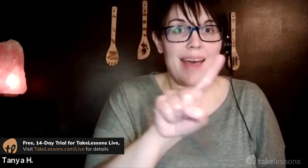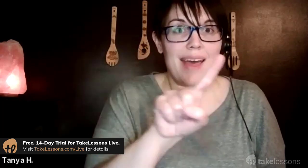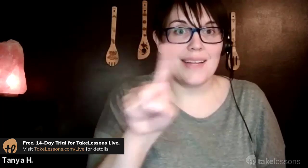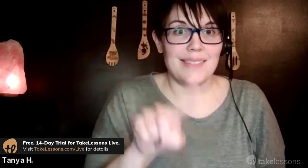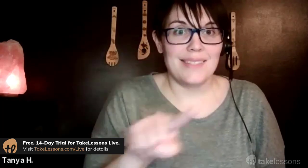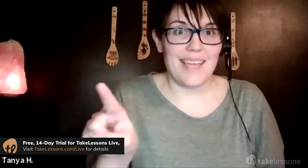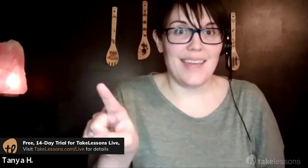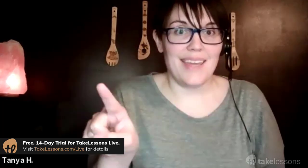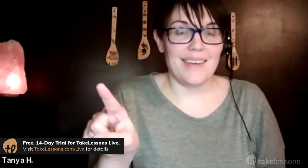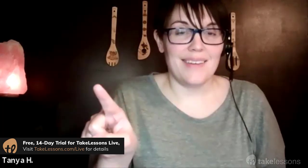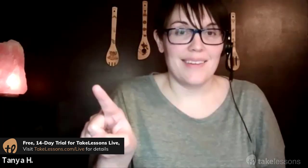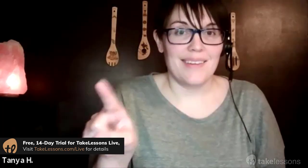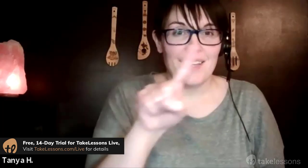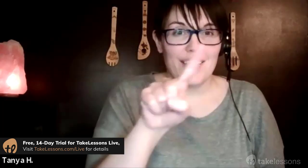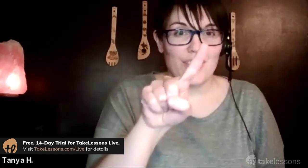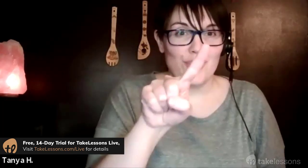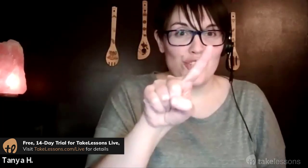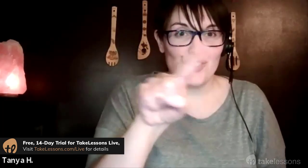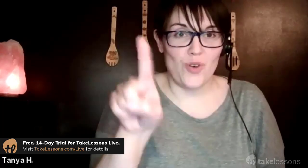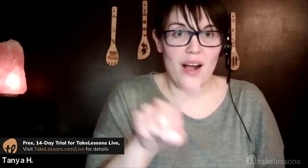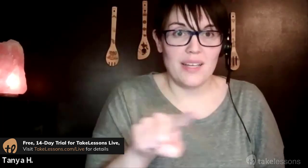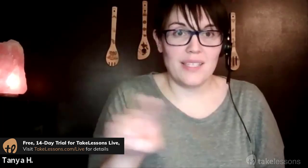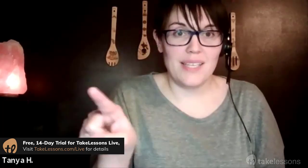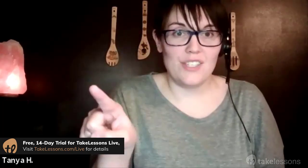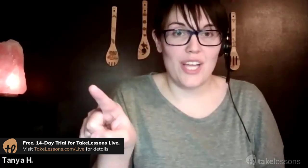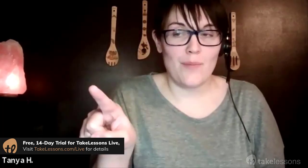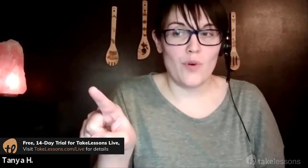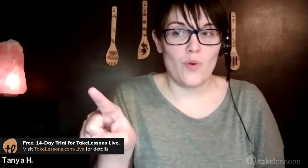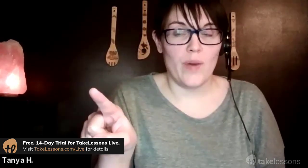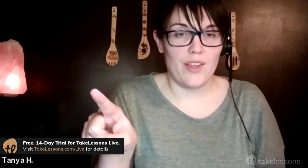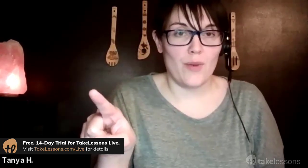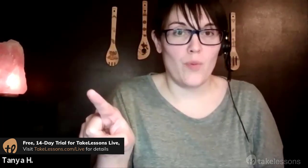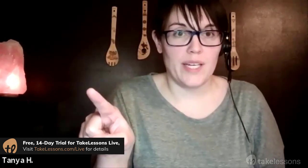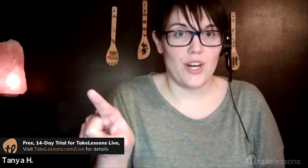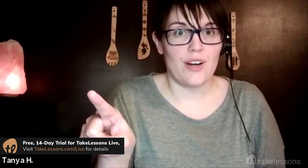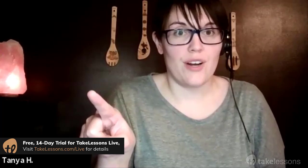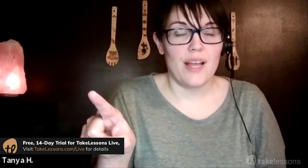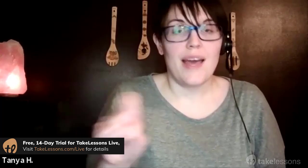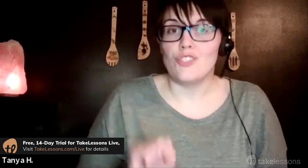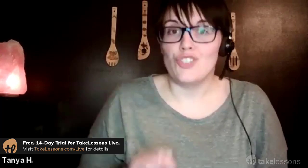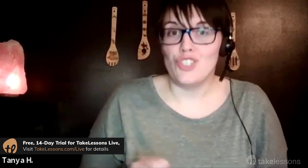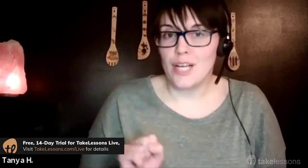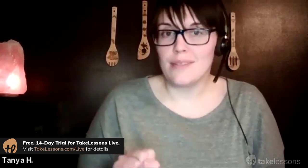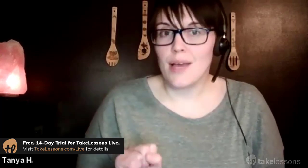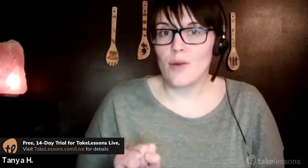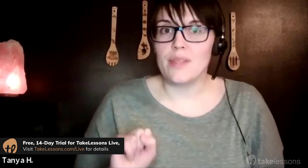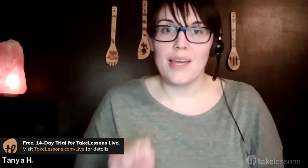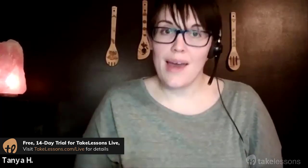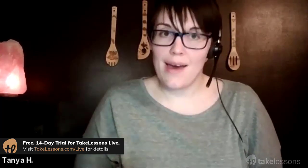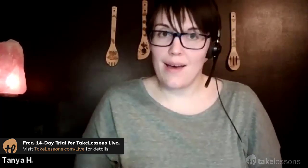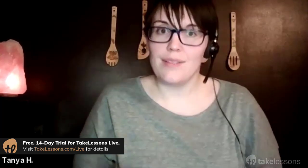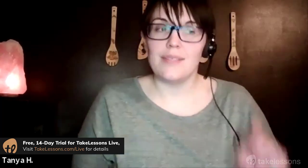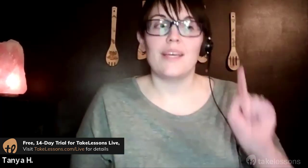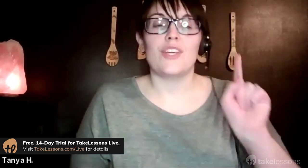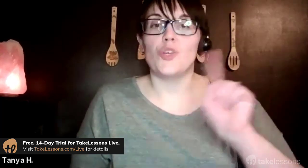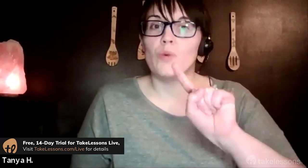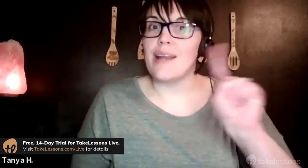And Z, you just draw a Z shape with your pointer. And just like with the L, you would